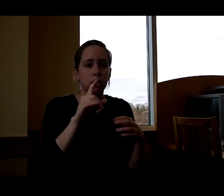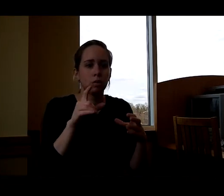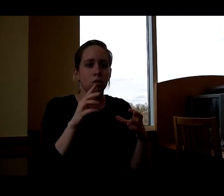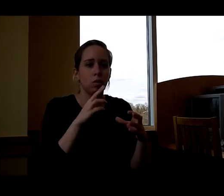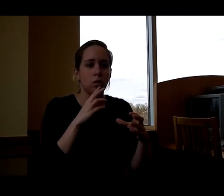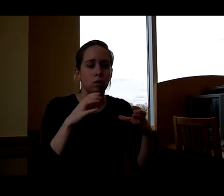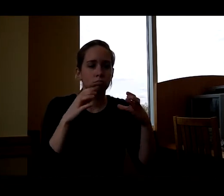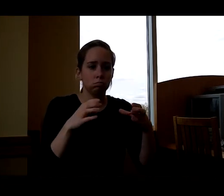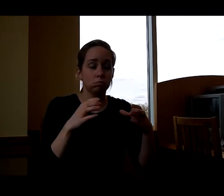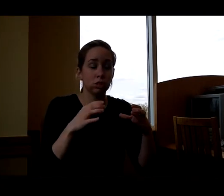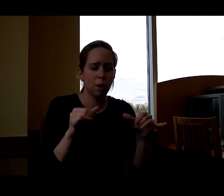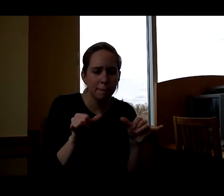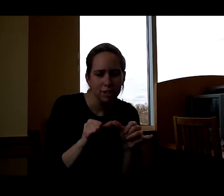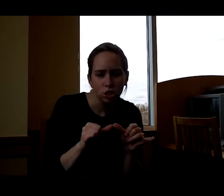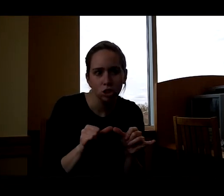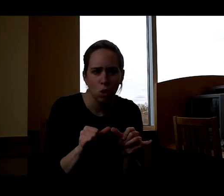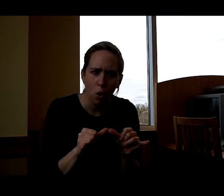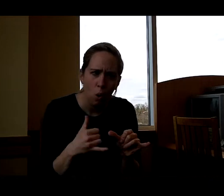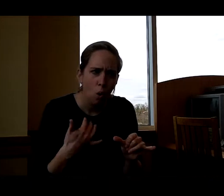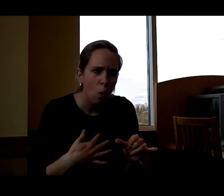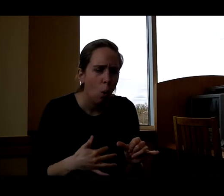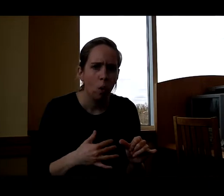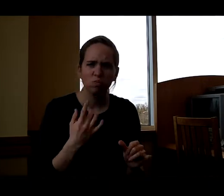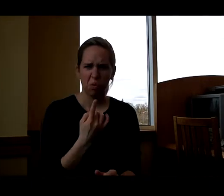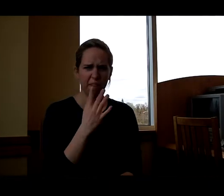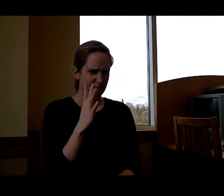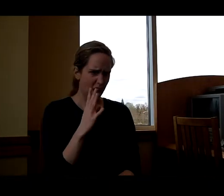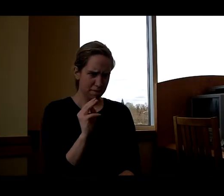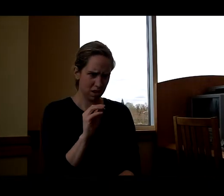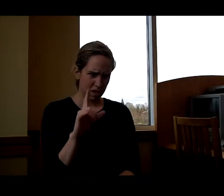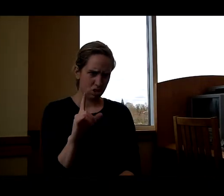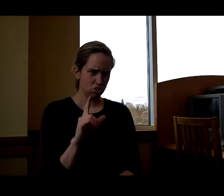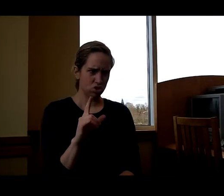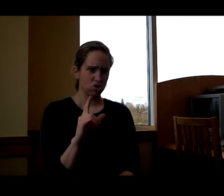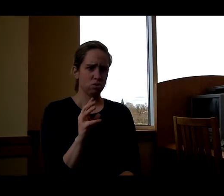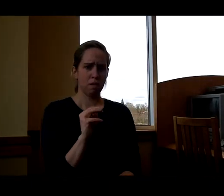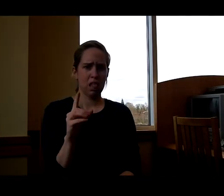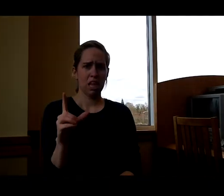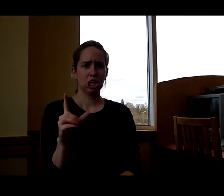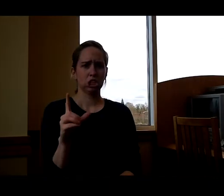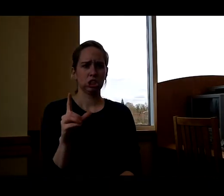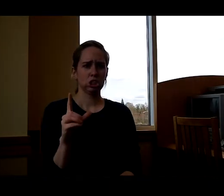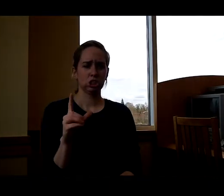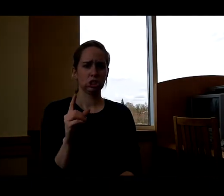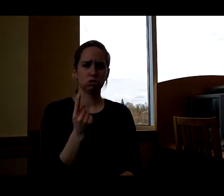I measure, and I find out that there are only 5 milliliters of water in